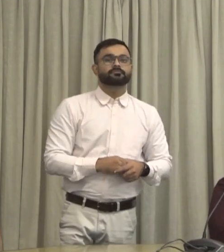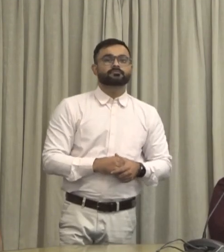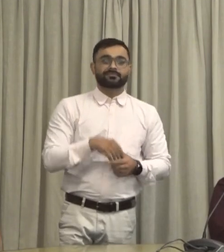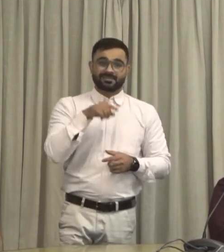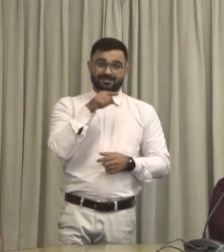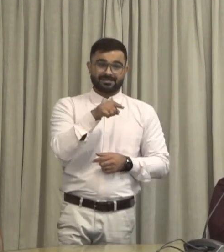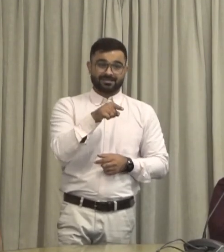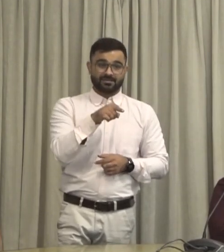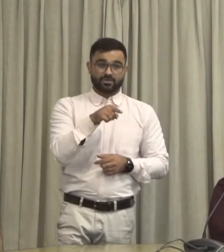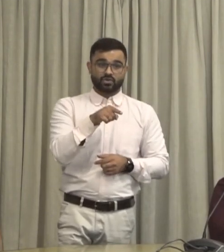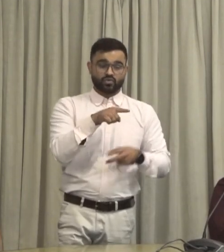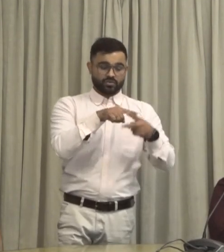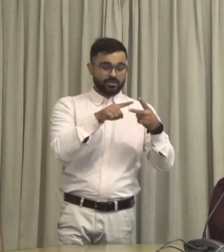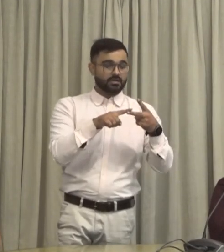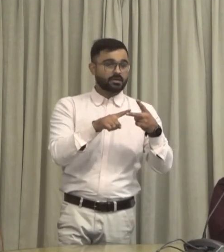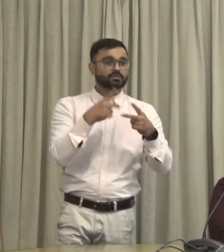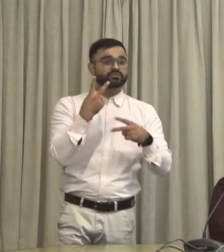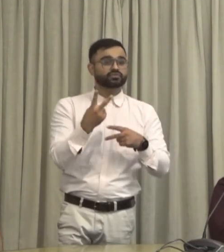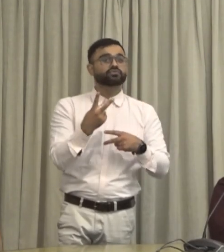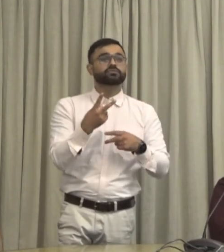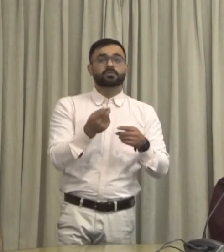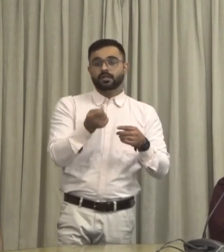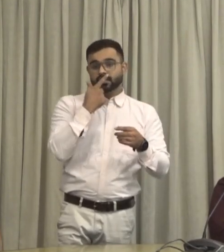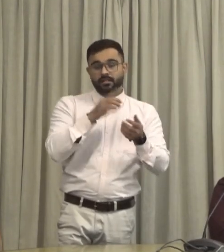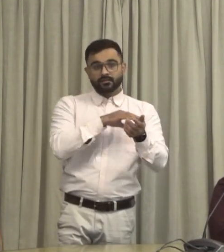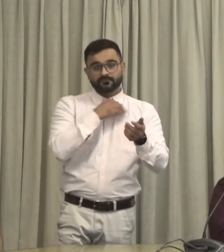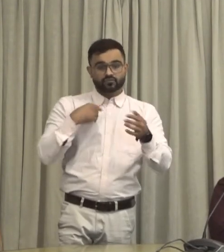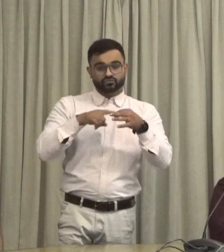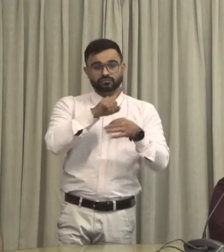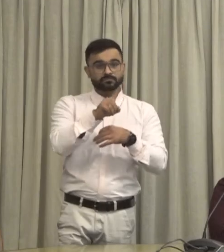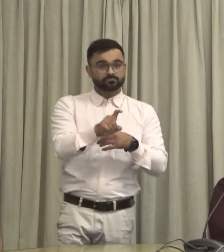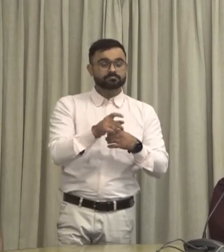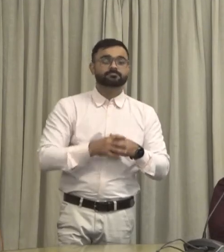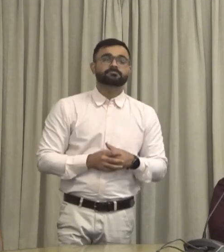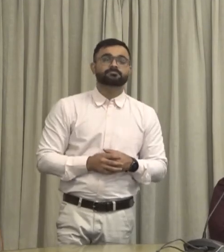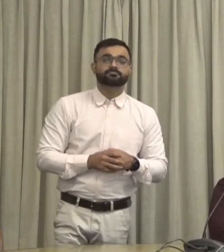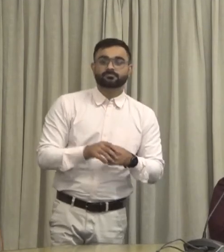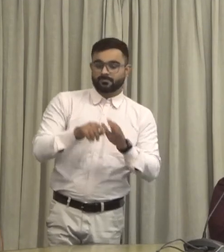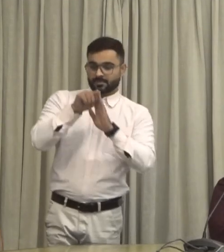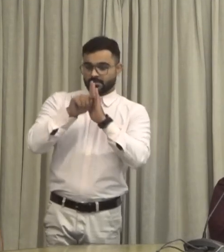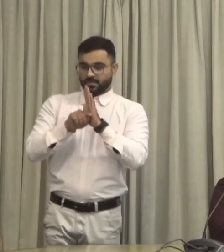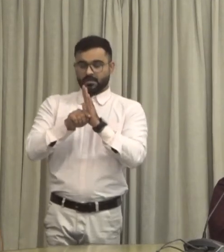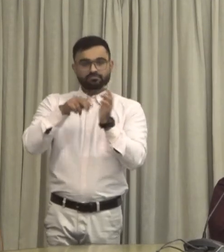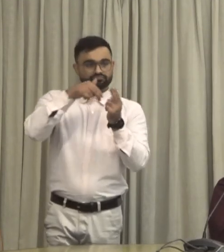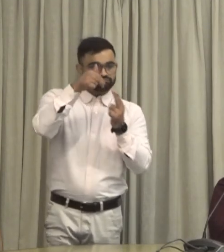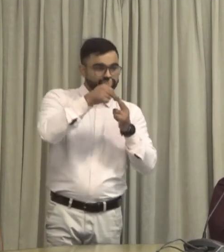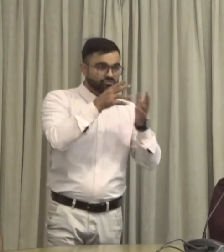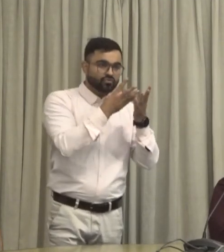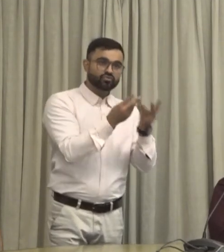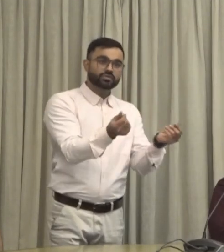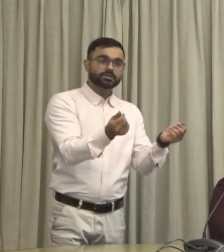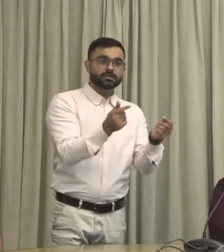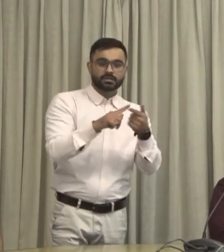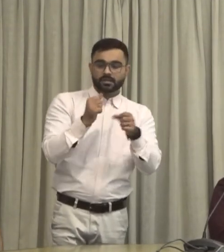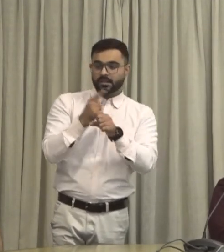a three-legged stool. There is a medical question, ethical dilemmas to resolve, and there